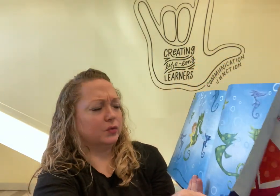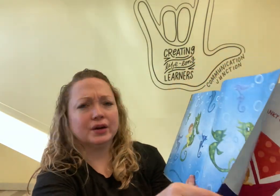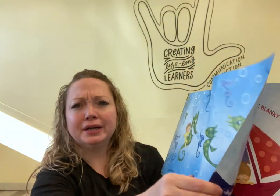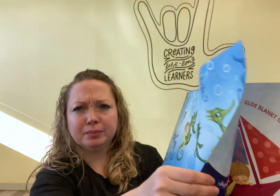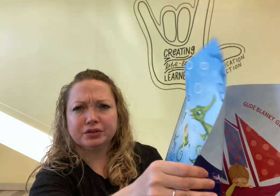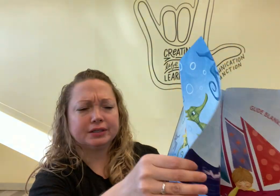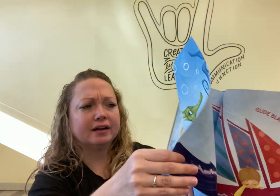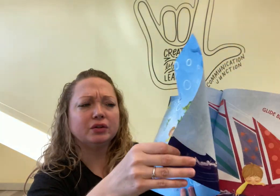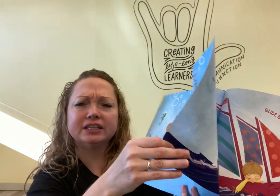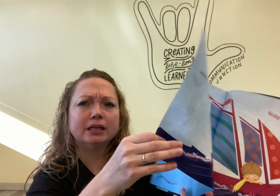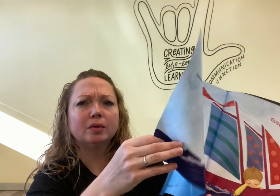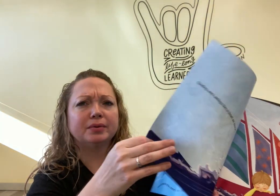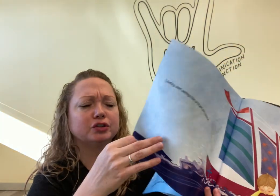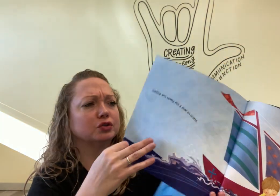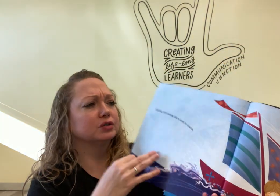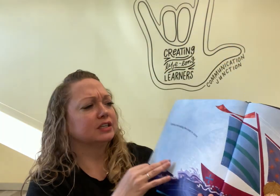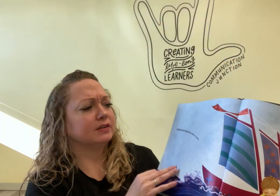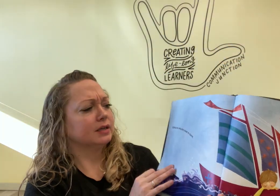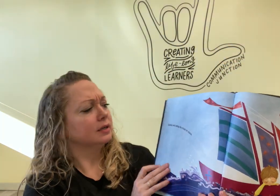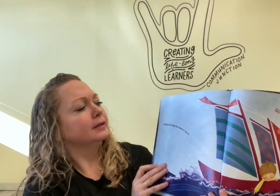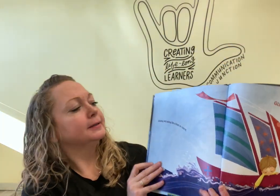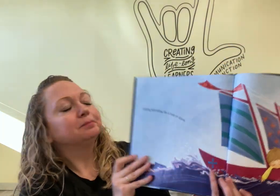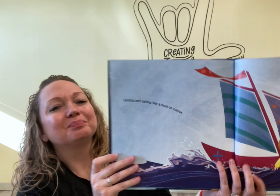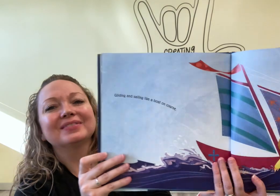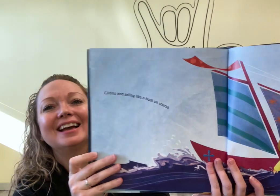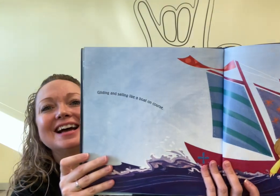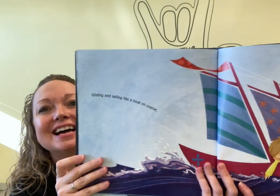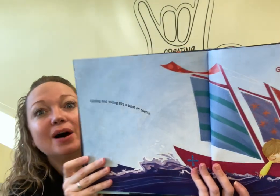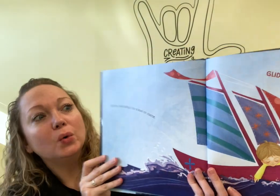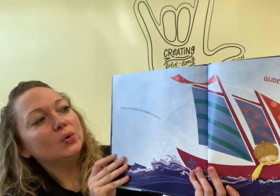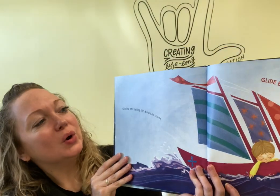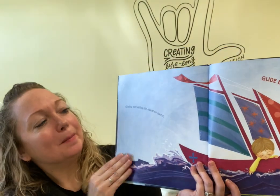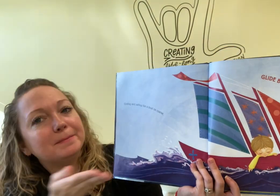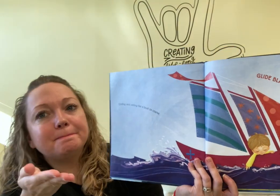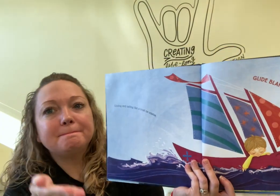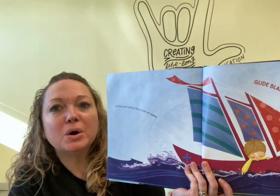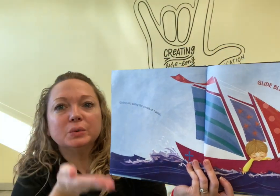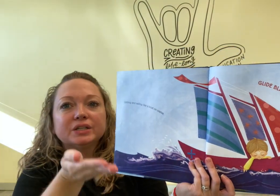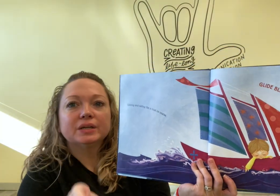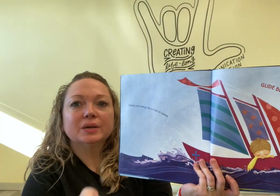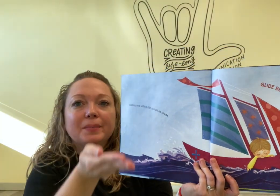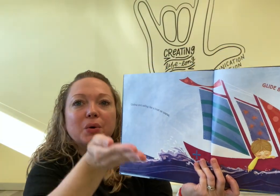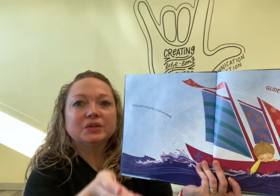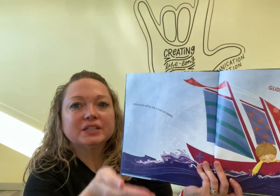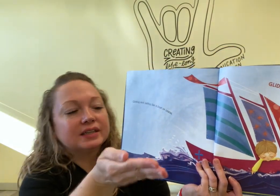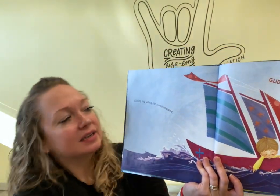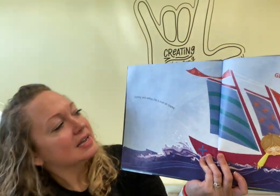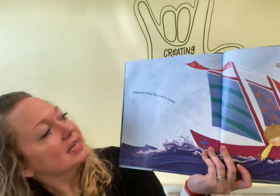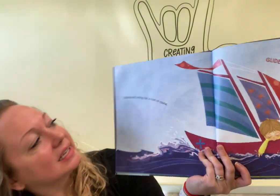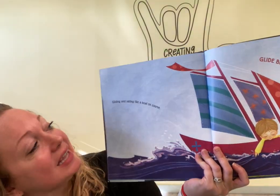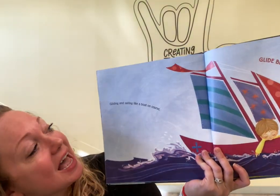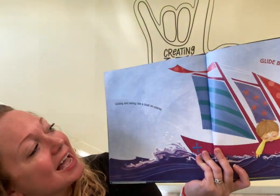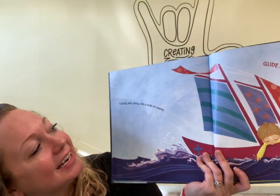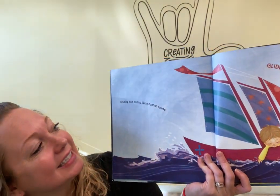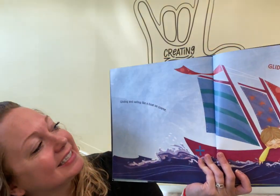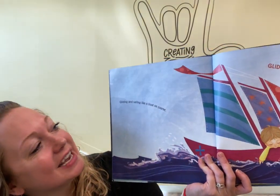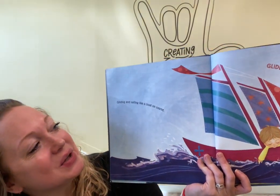in person. I've only seen them on pictures or TV. Ooh, a boat. Glide and sail like